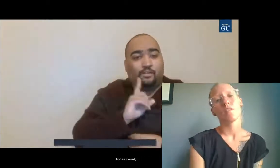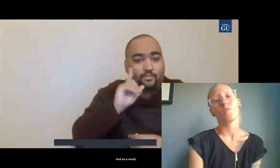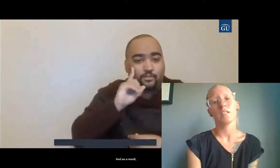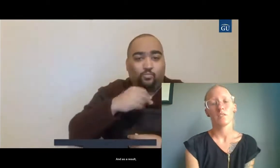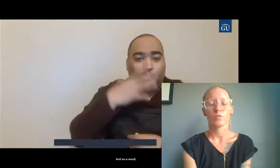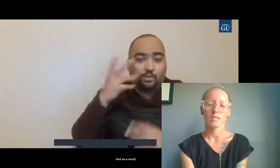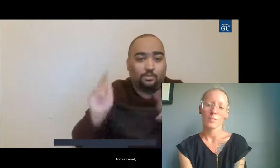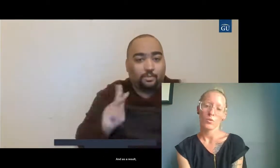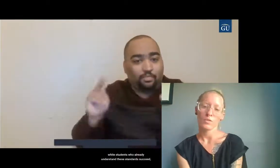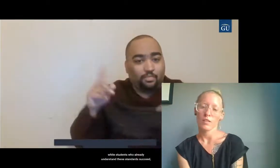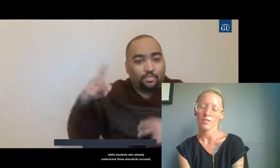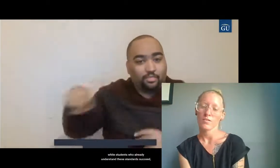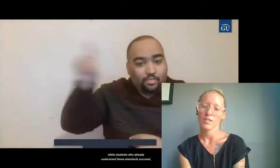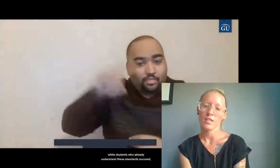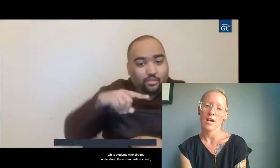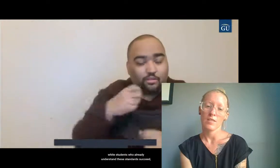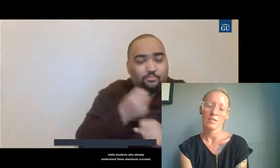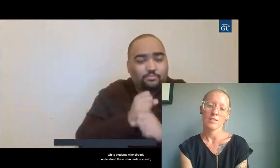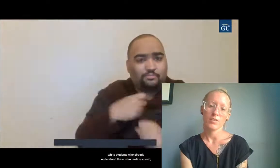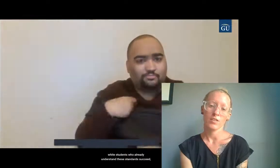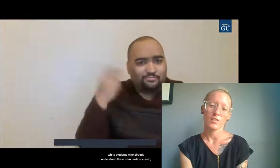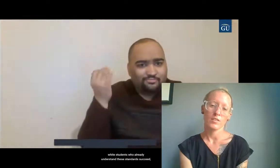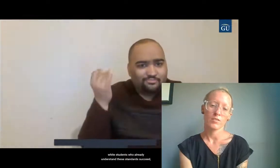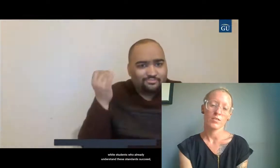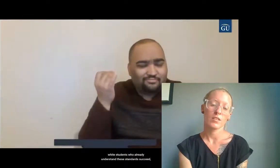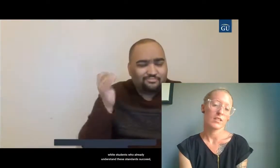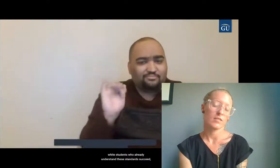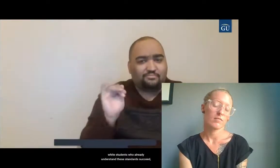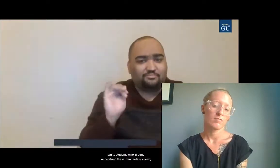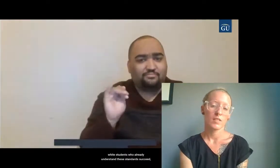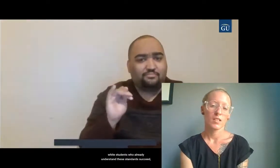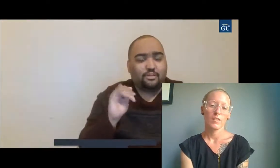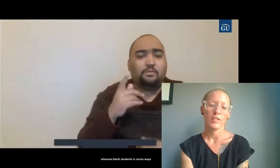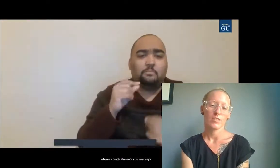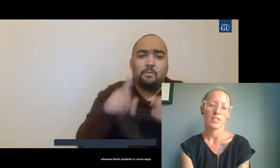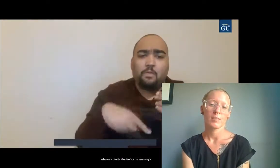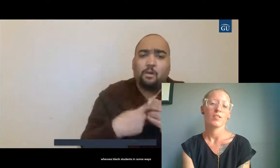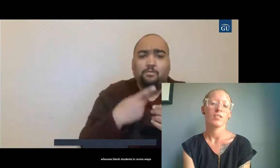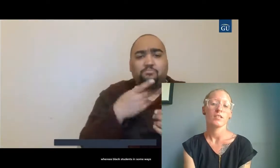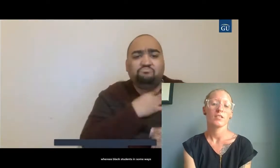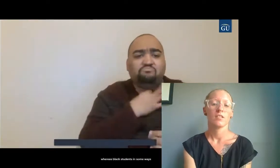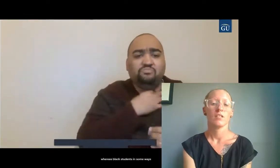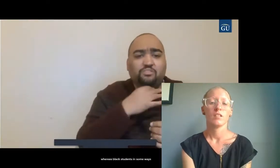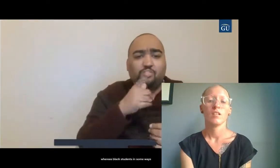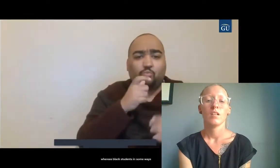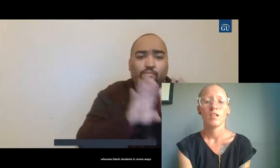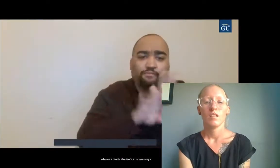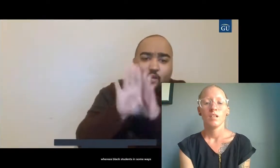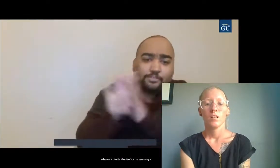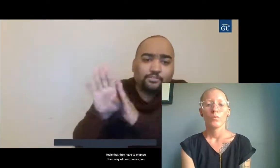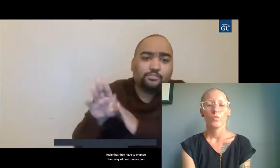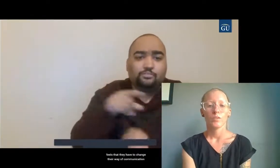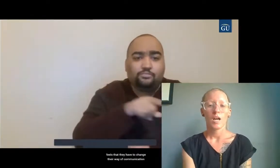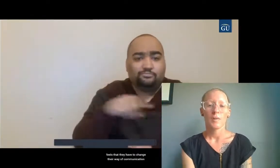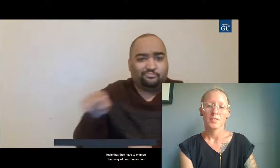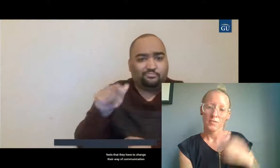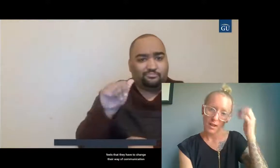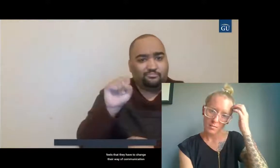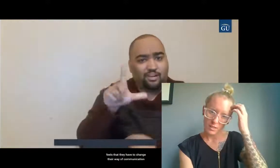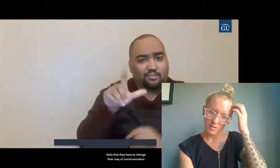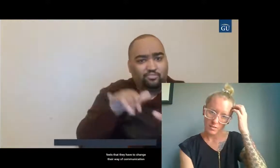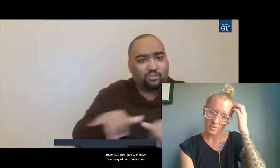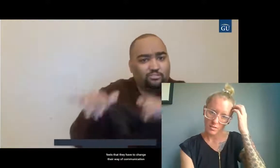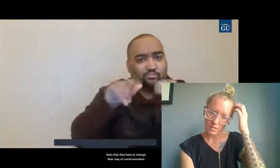because we need to accept those standards and how they differ in various communities. When we talk